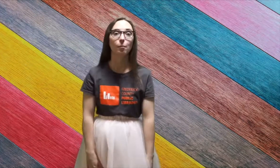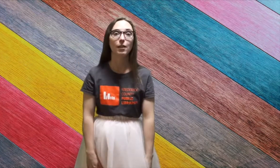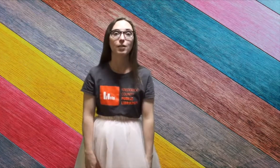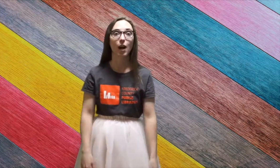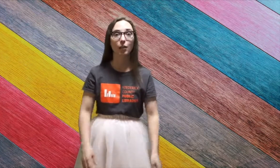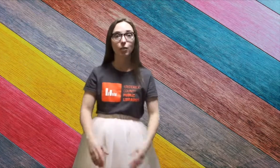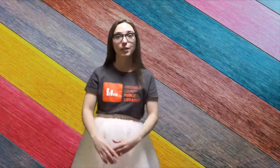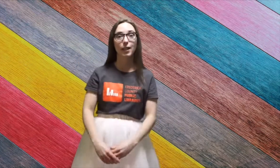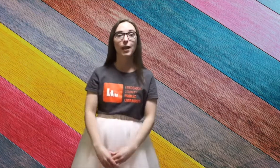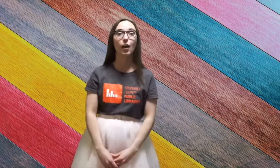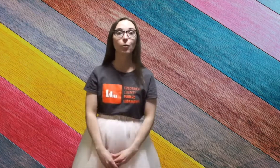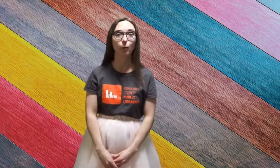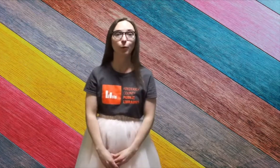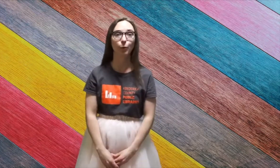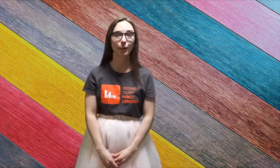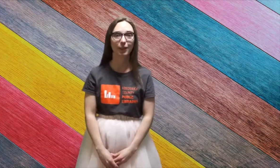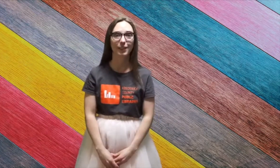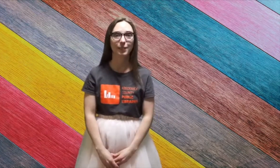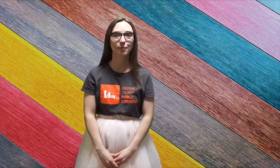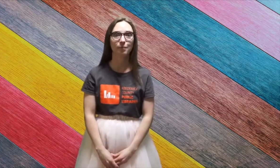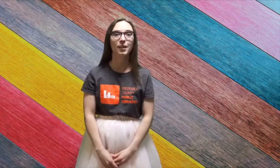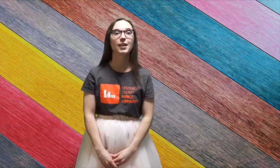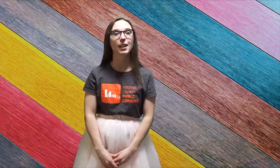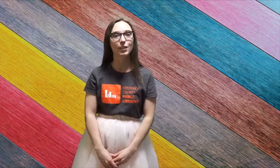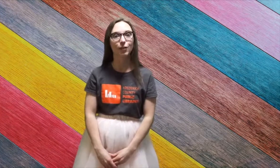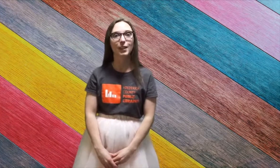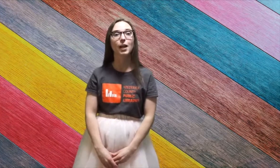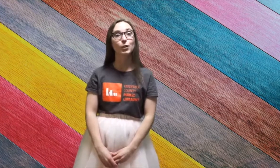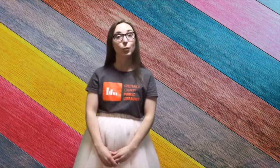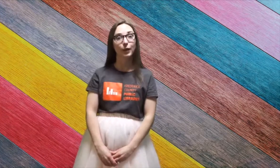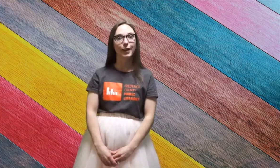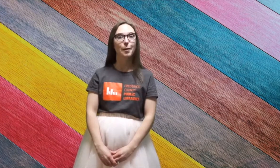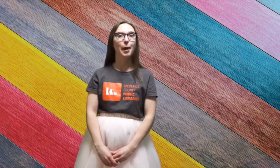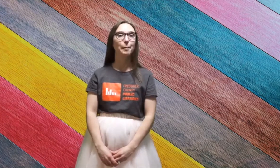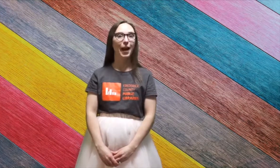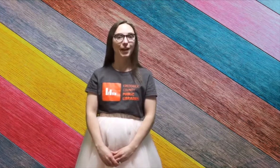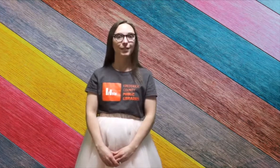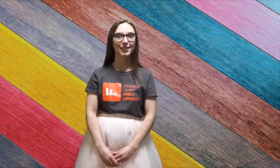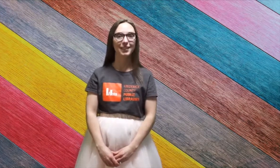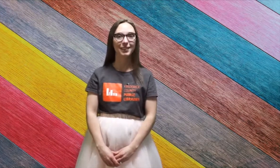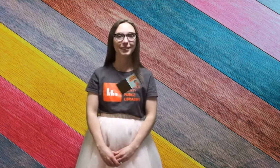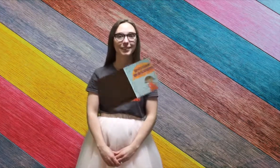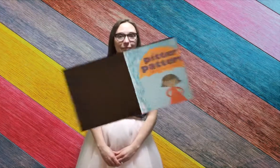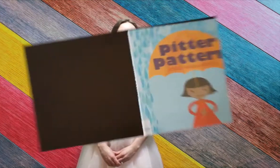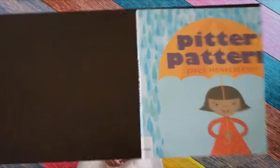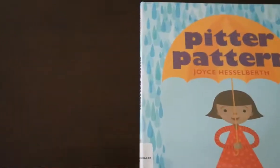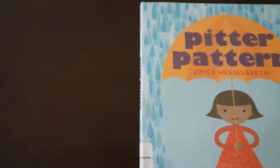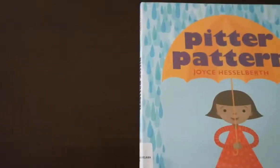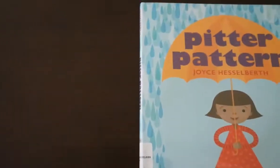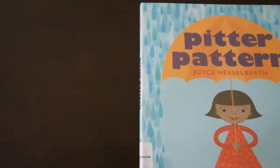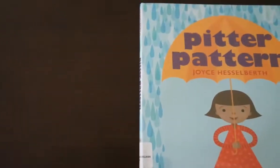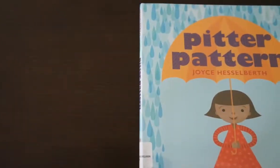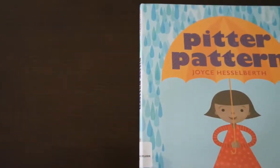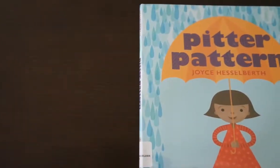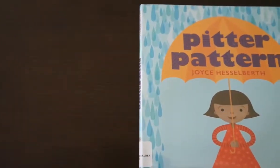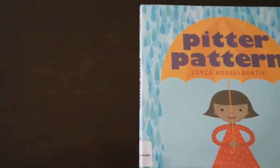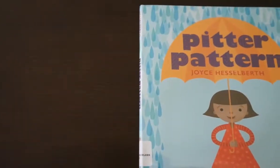to understand how the world works. Let's read a story about patterns. Pitter Patterin